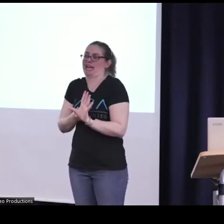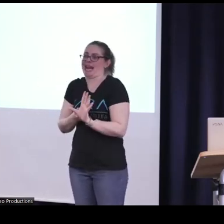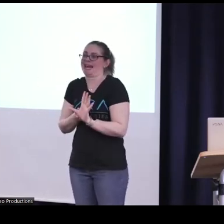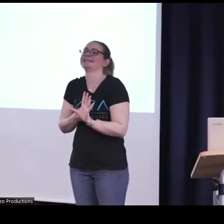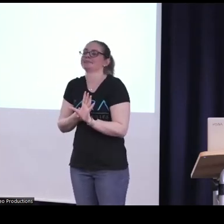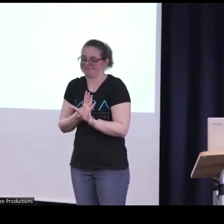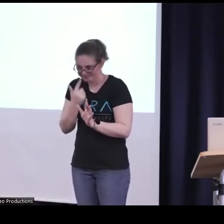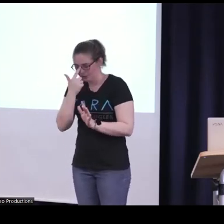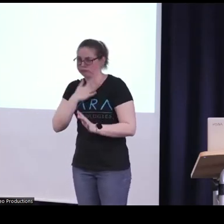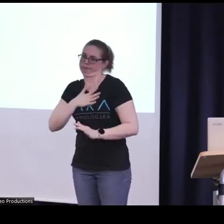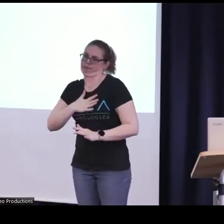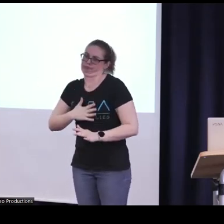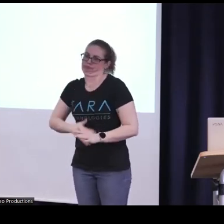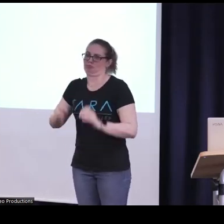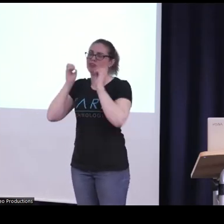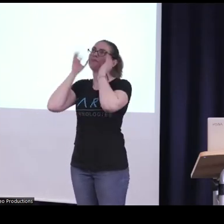or the end of last year.